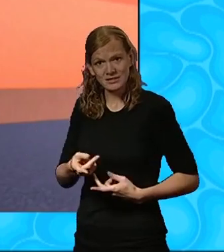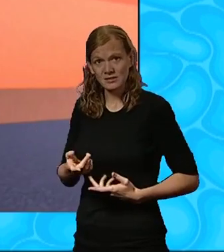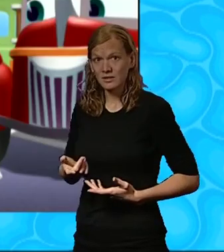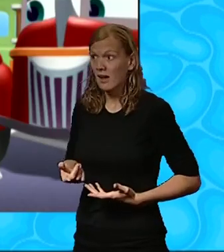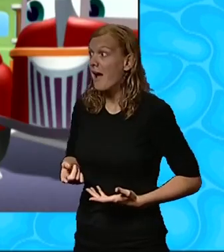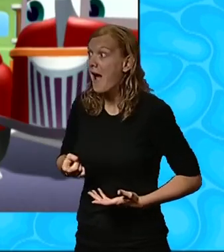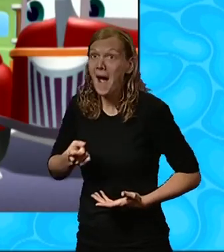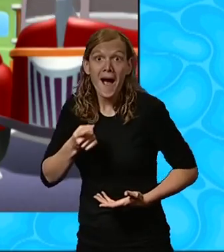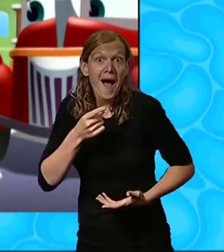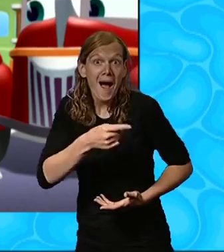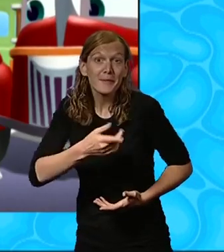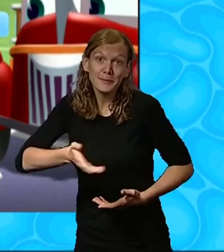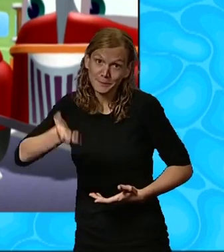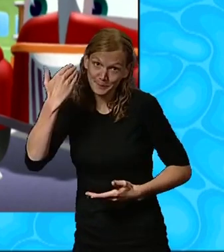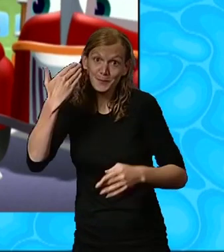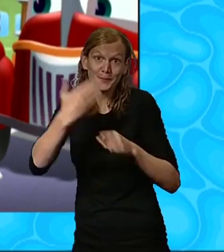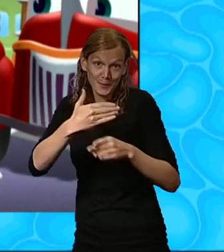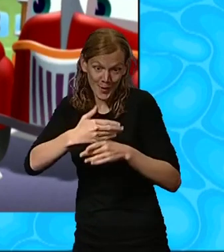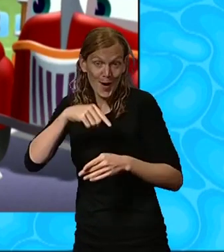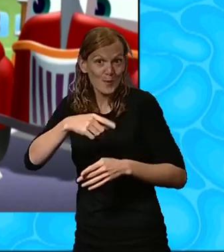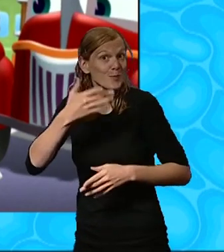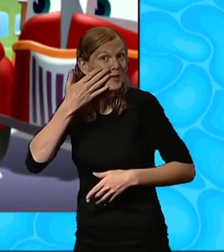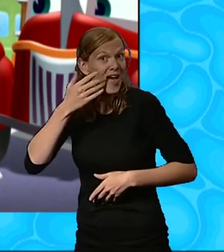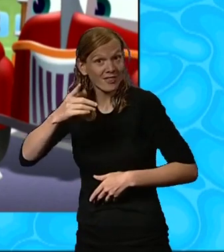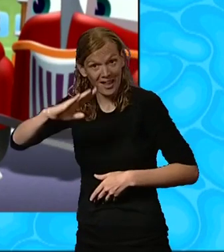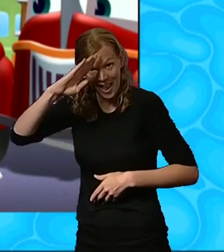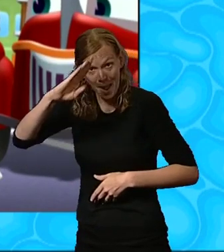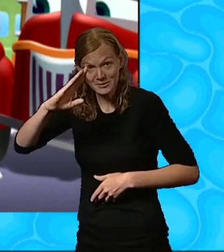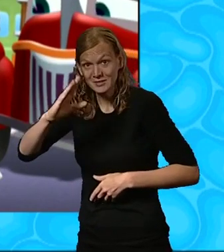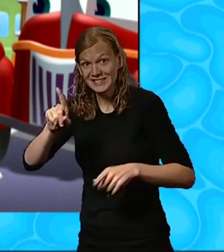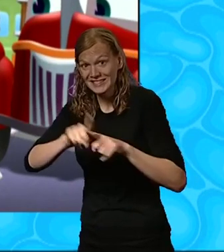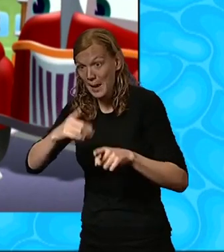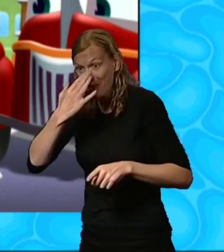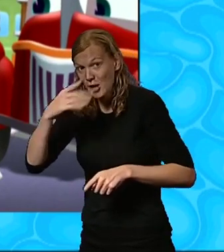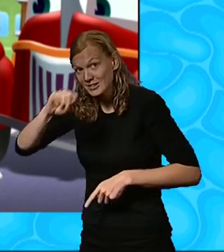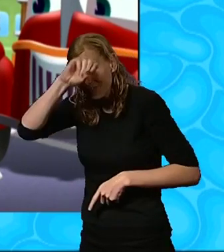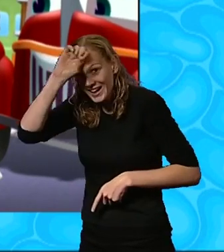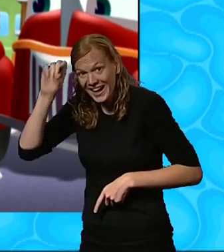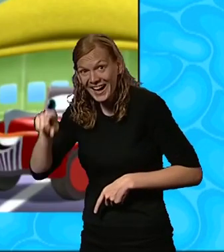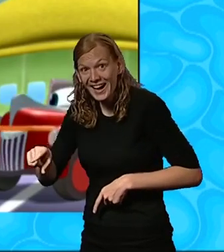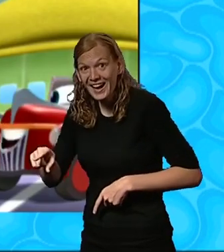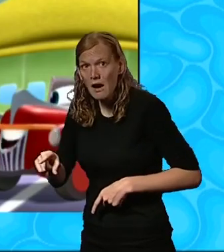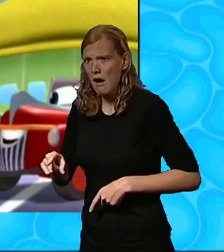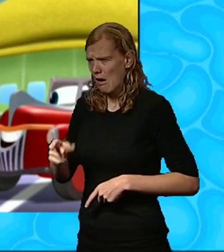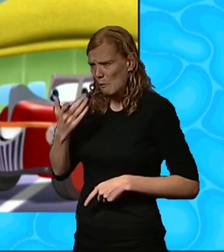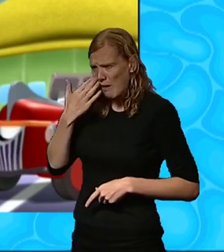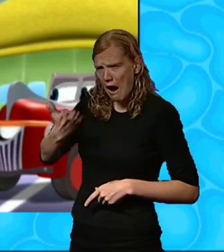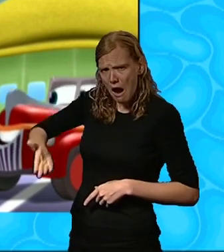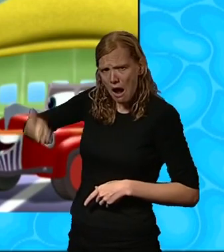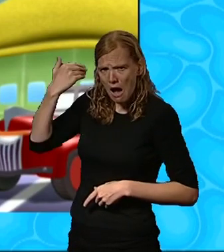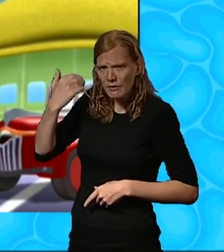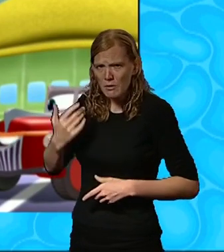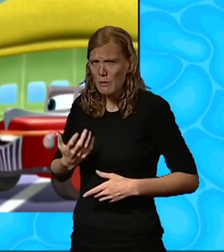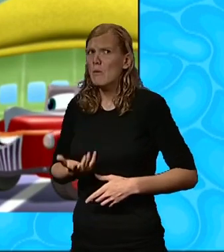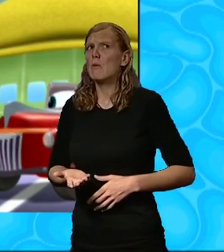in the fire station when Captain Parker was your age. Whoa. How long ago was that? It's been a while.